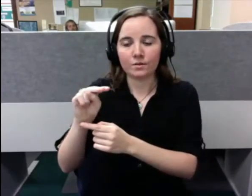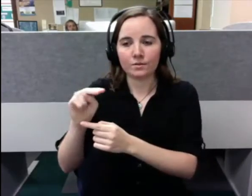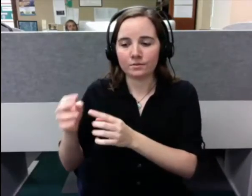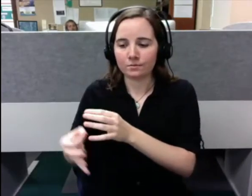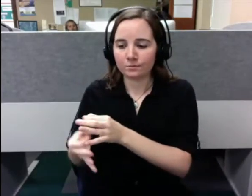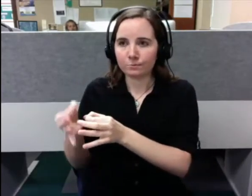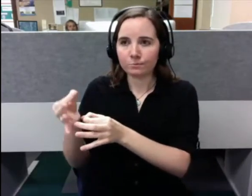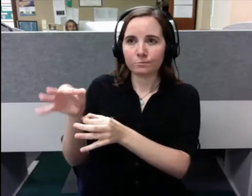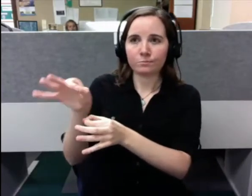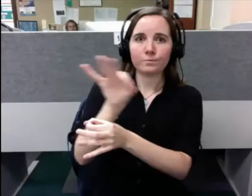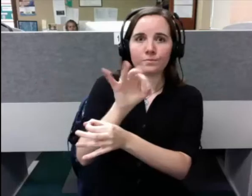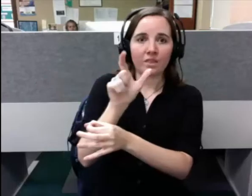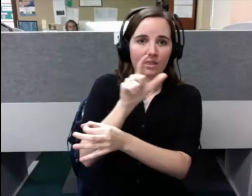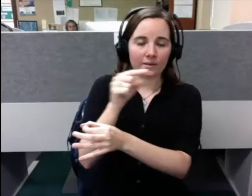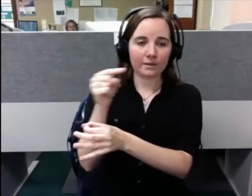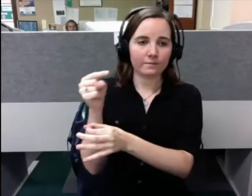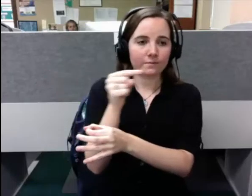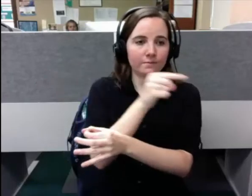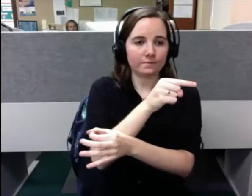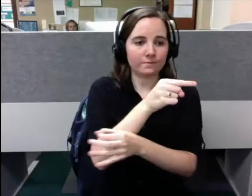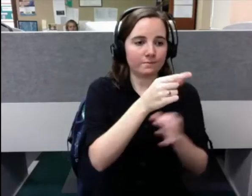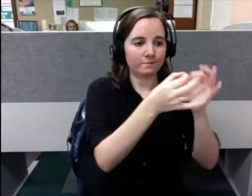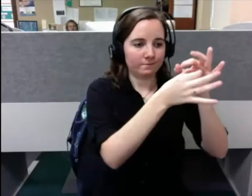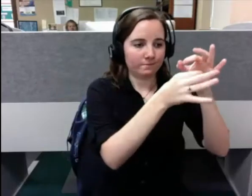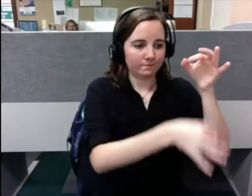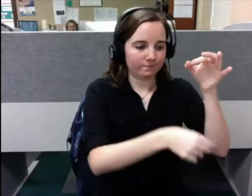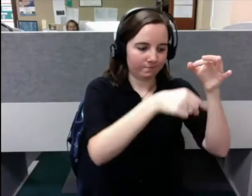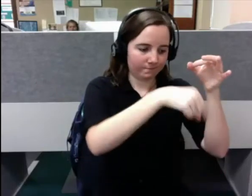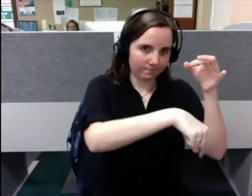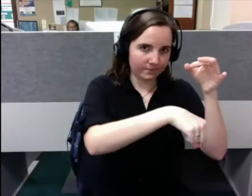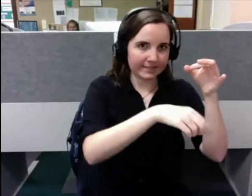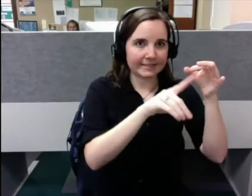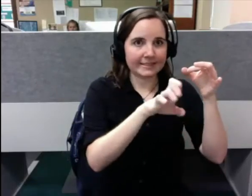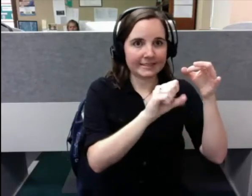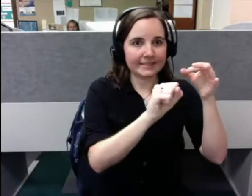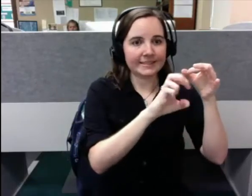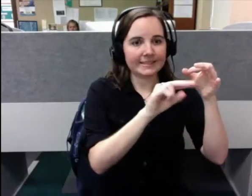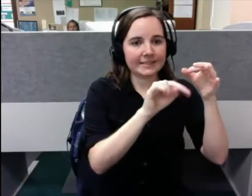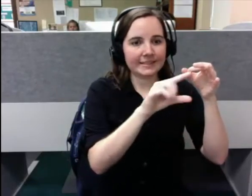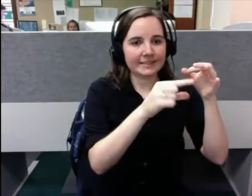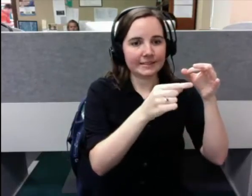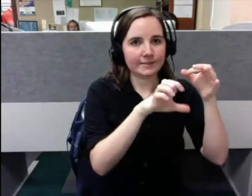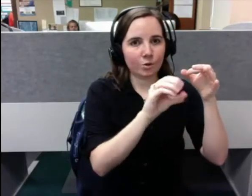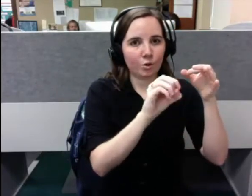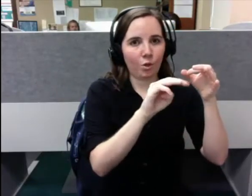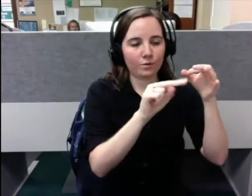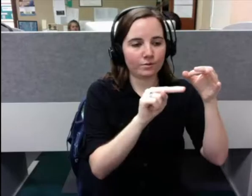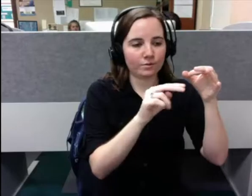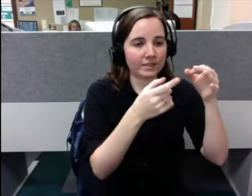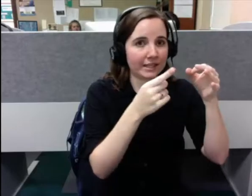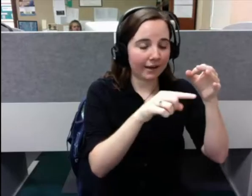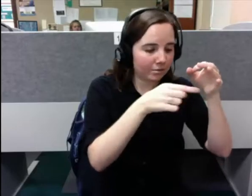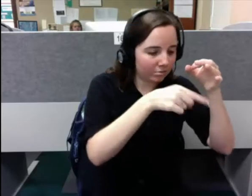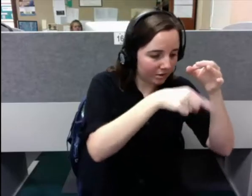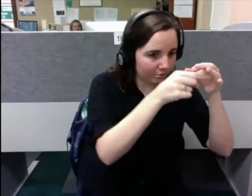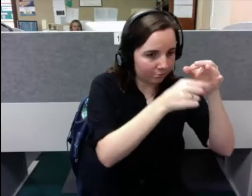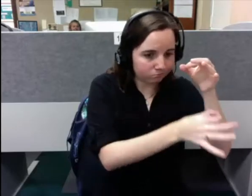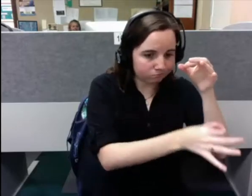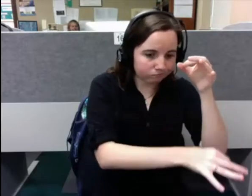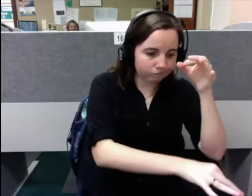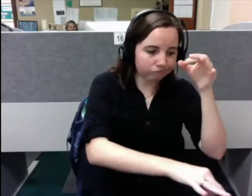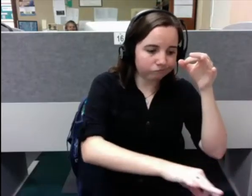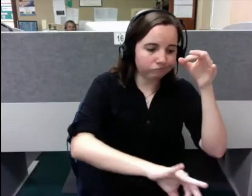across your body, and then turn down on the left side to become the descending colon. As soon as the descending colon travels down